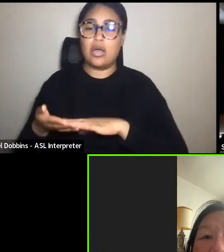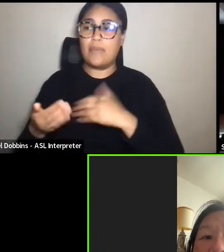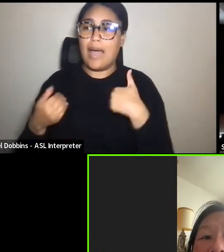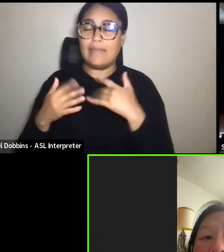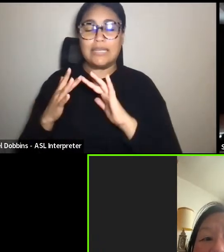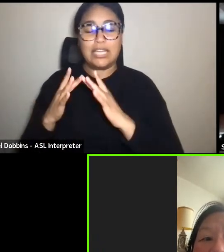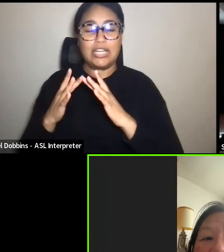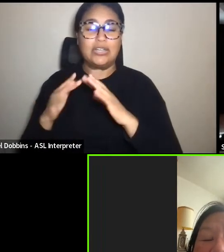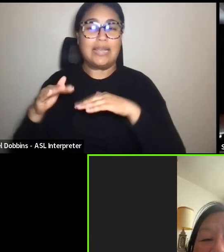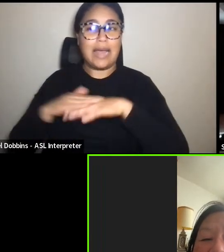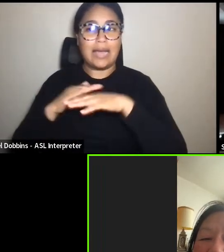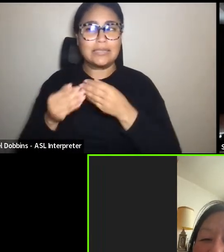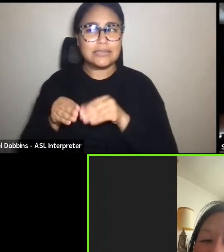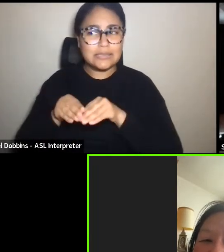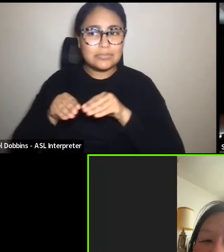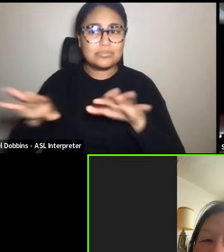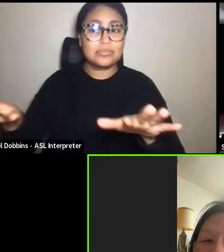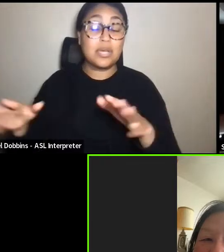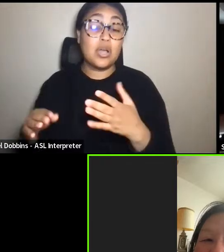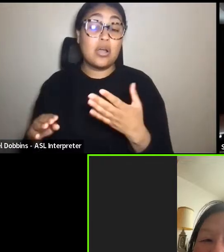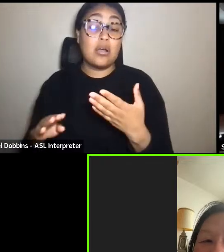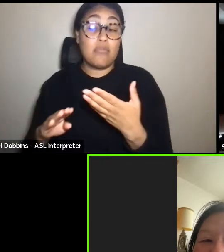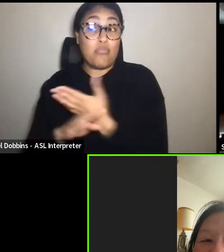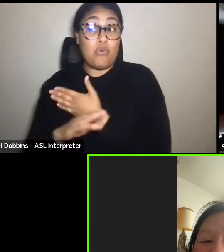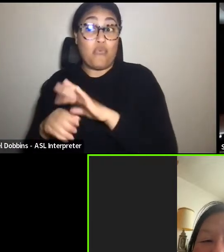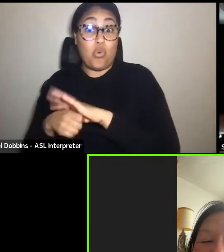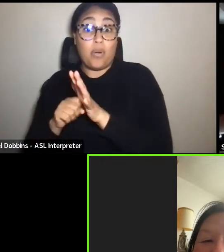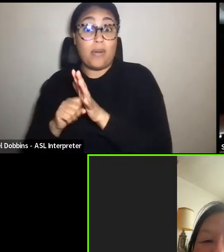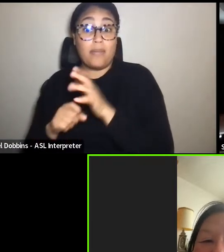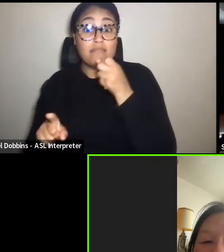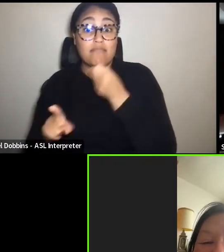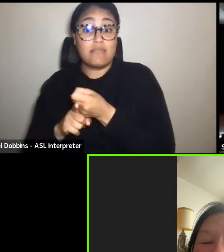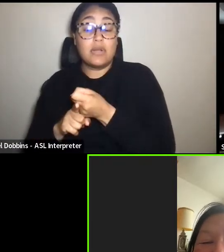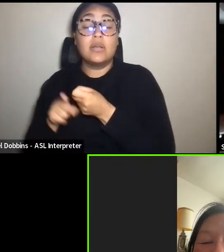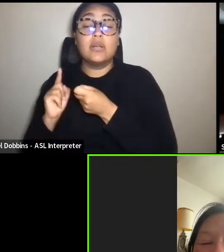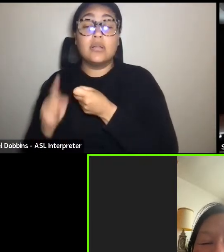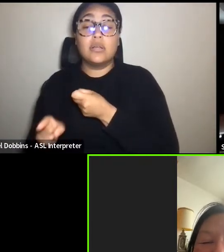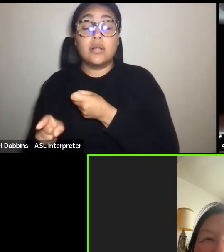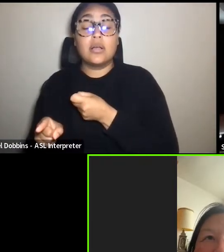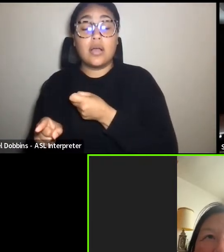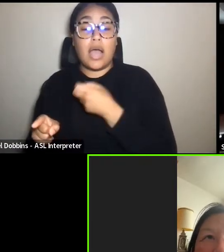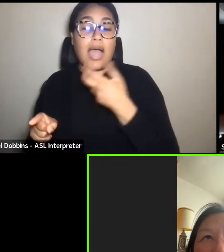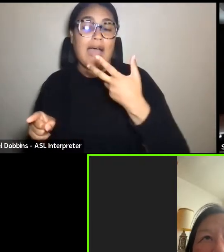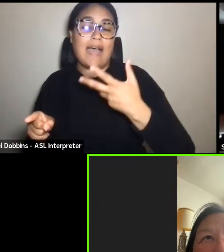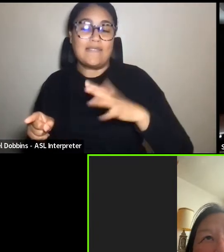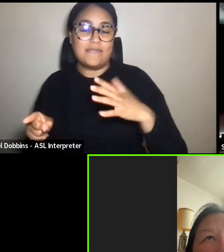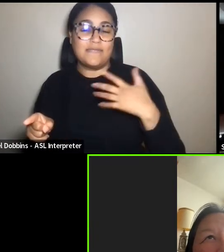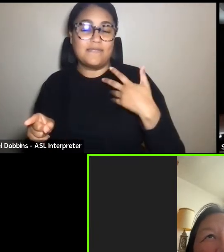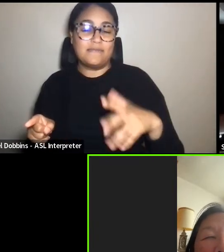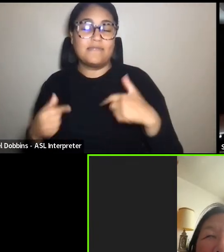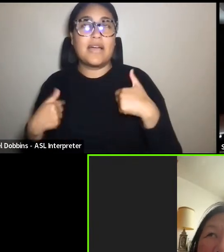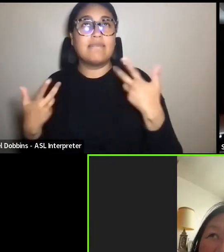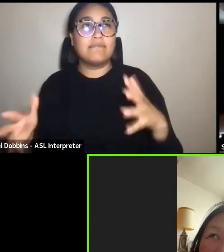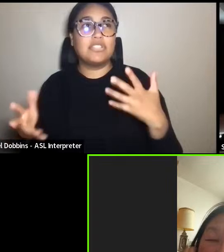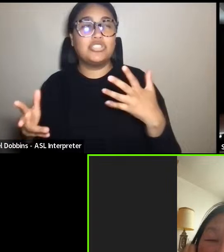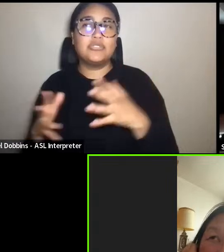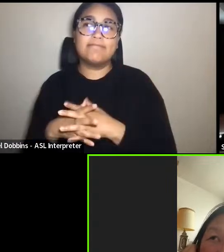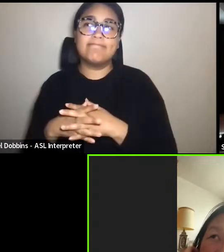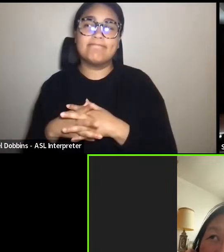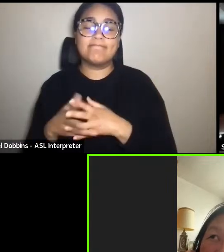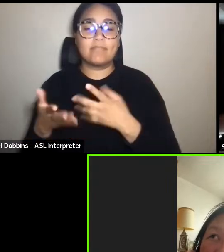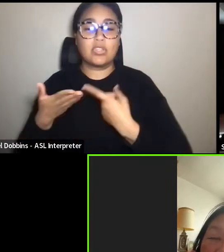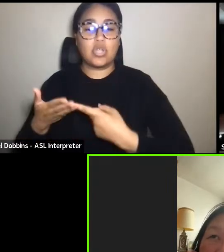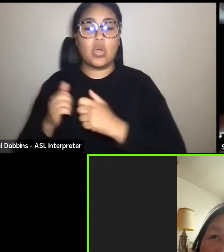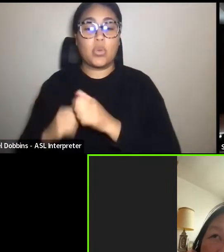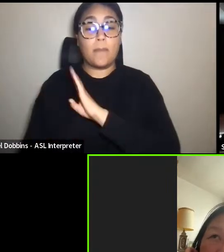internet access. Even before the pandemic, I've already kind of, talked to